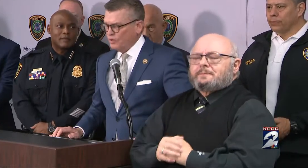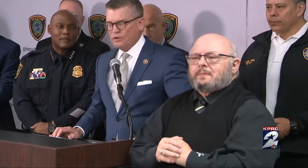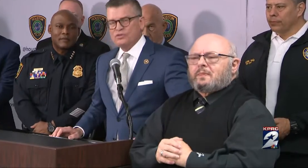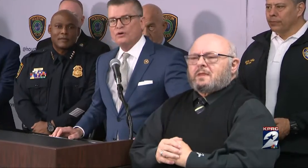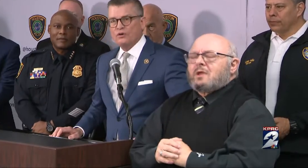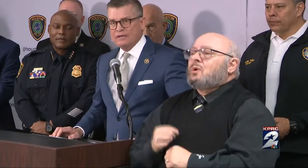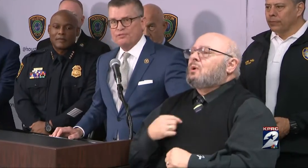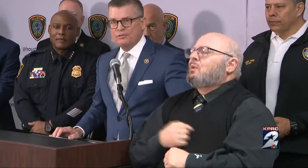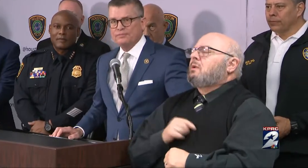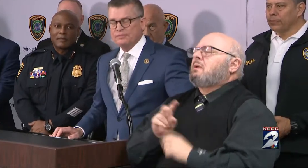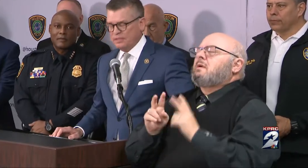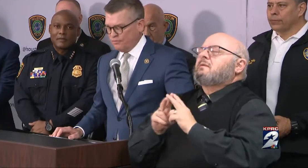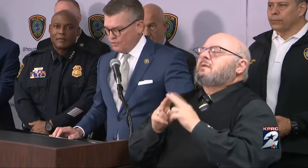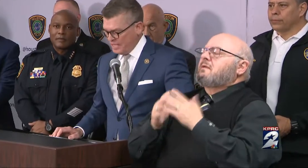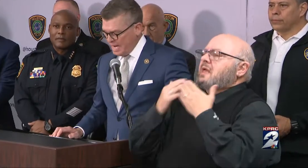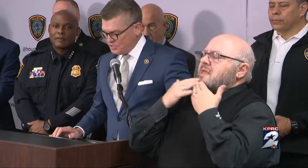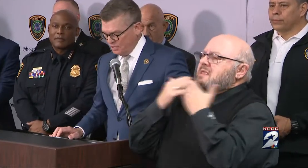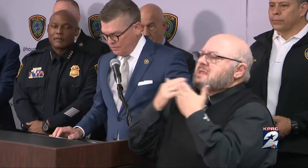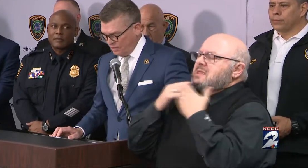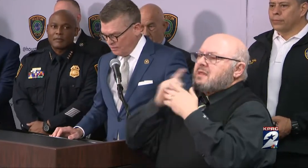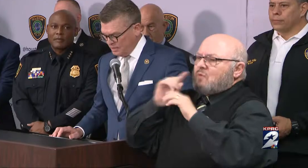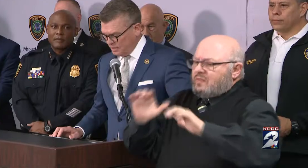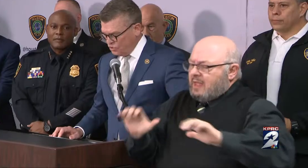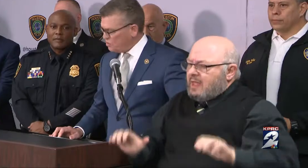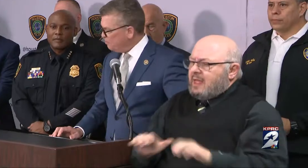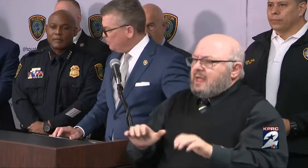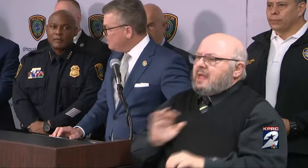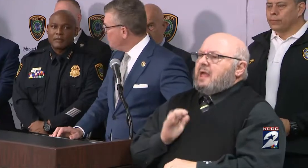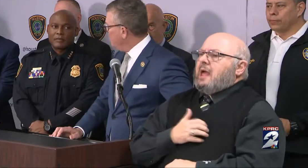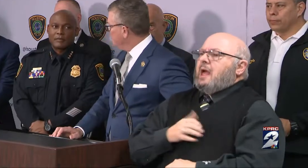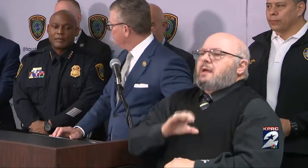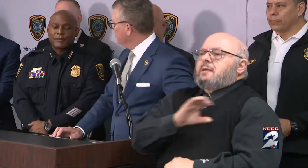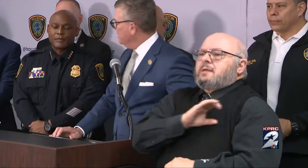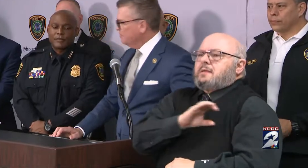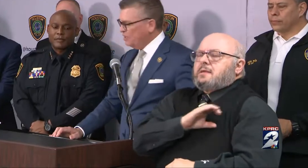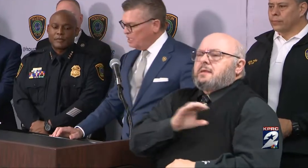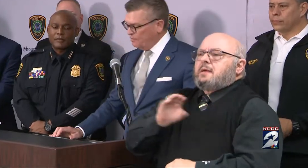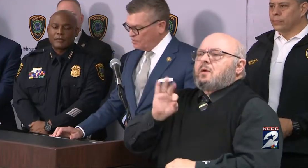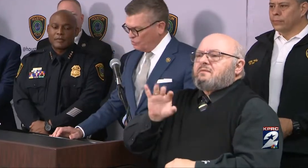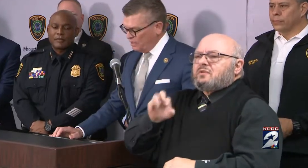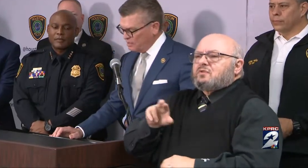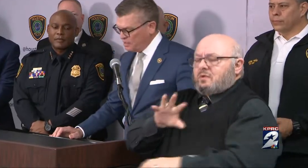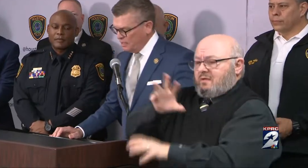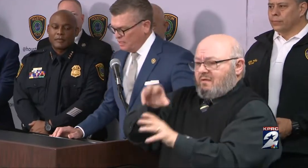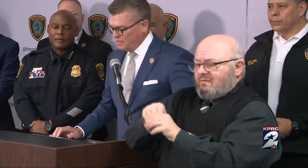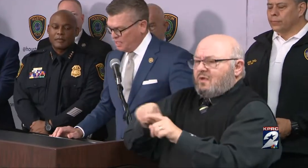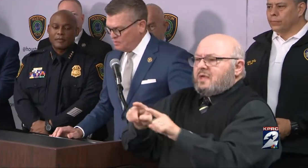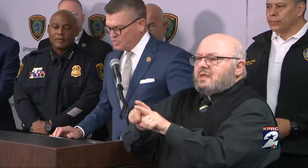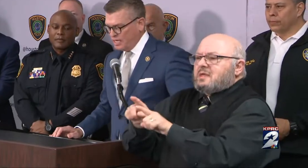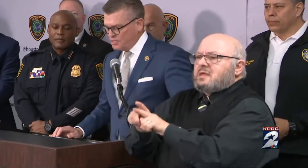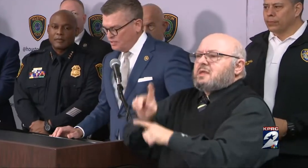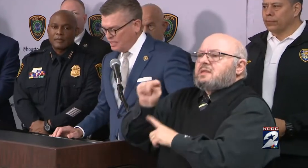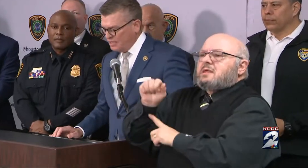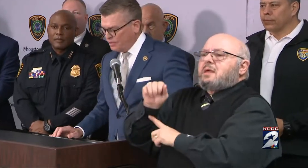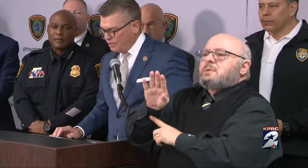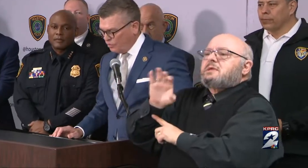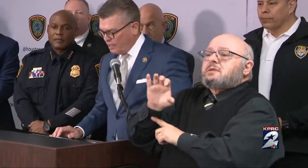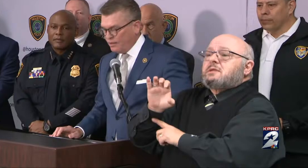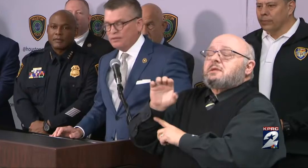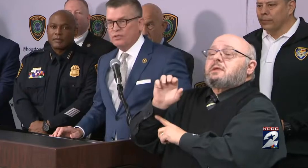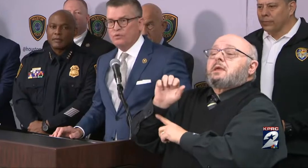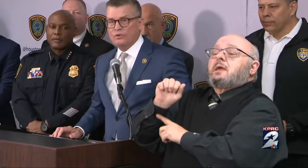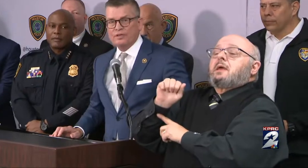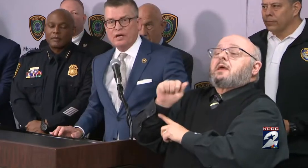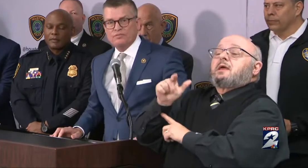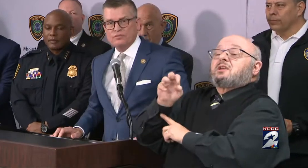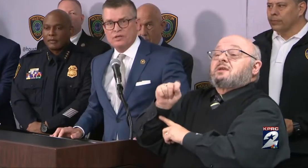so we are so grateful for the action of our Houston police officer involved, as well as TABC agent Adrian